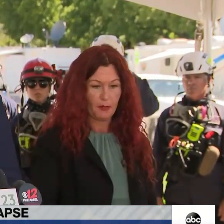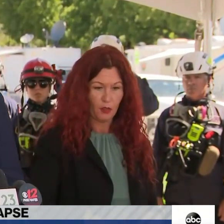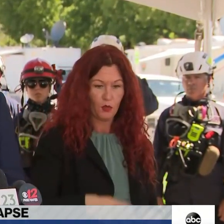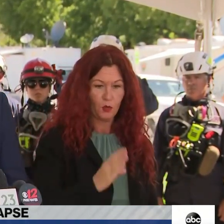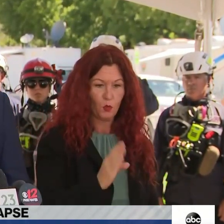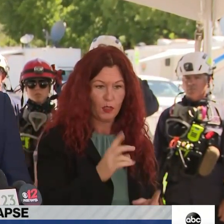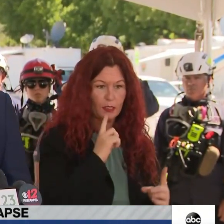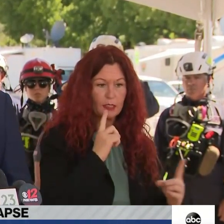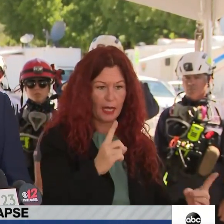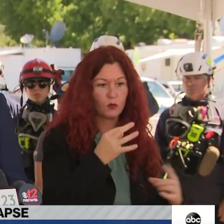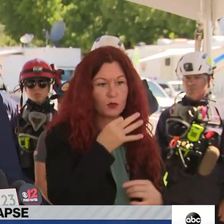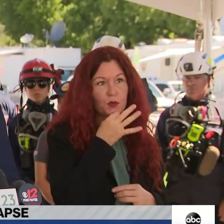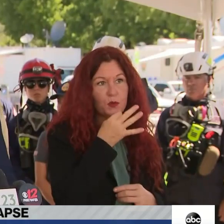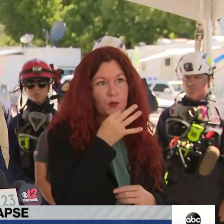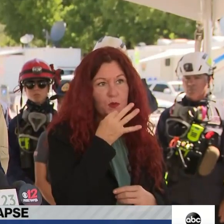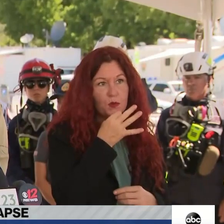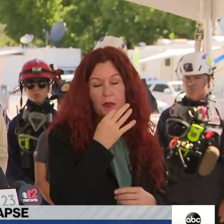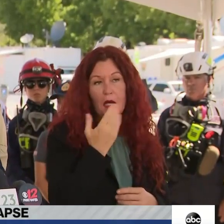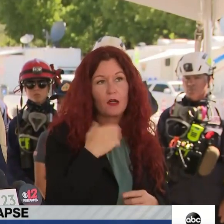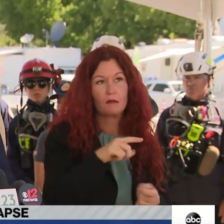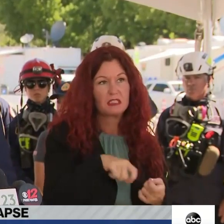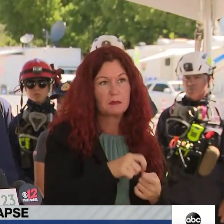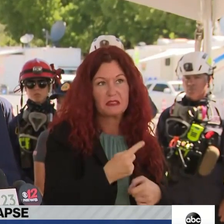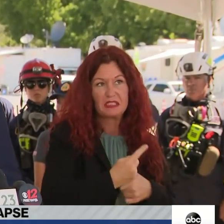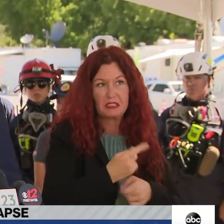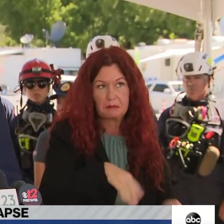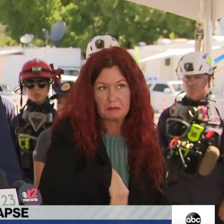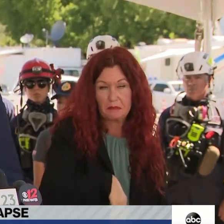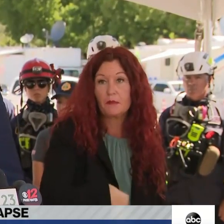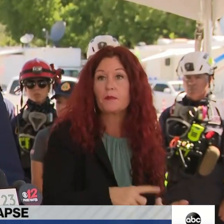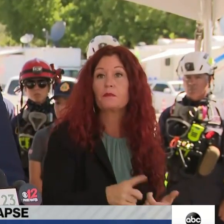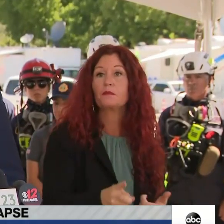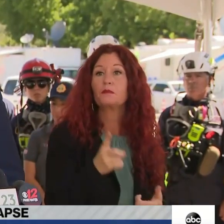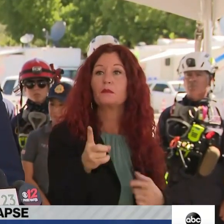announcement relatively short order. Governor,